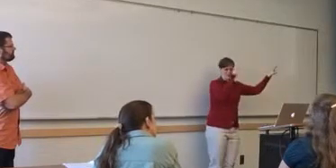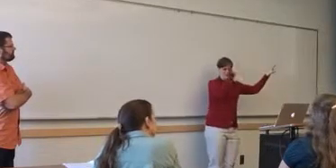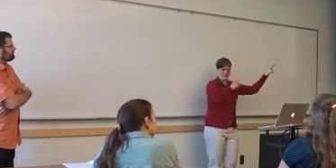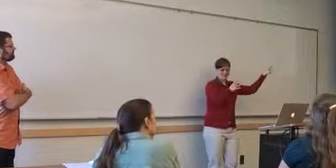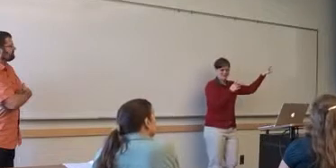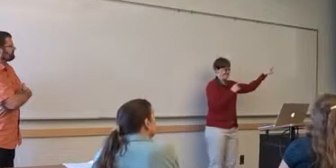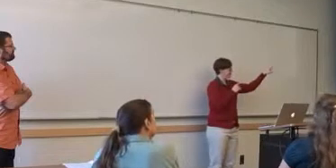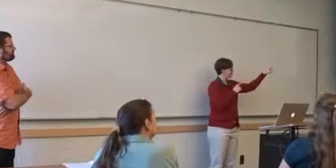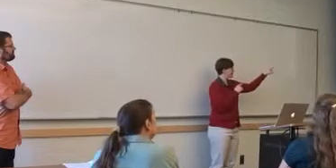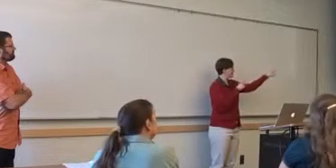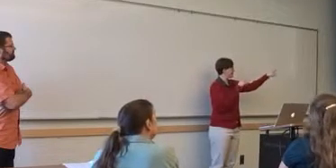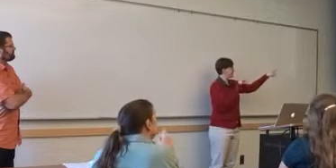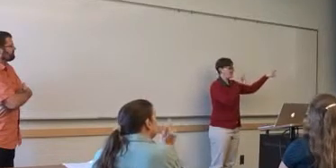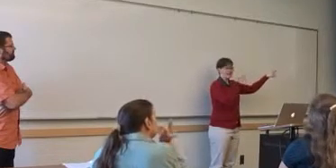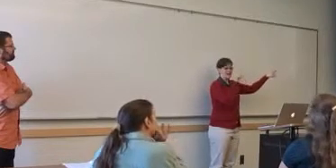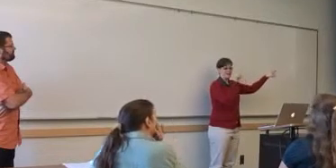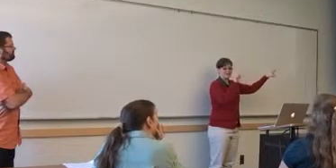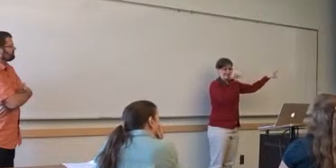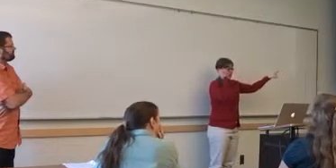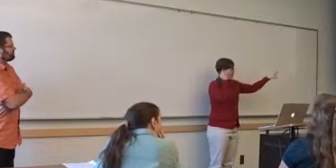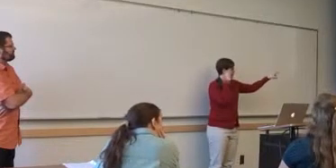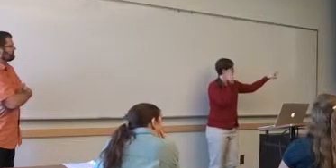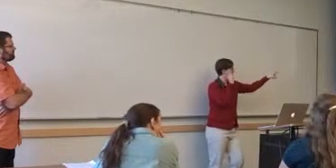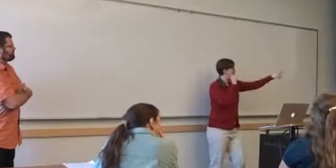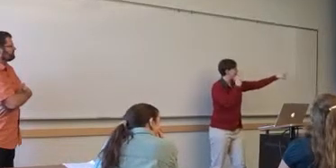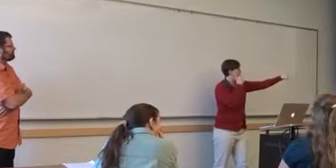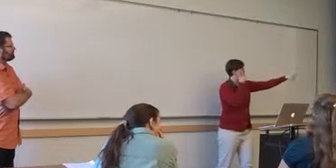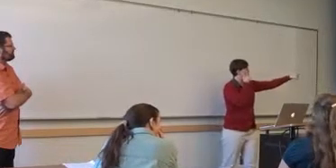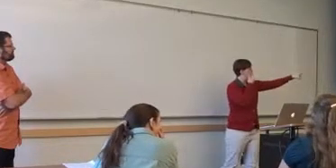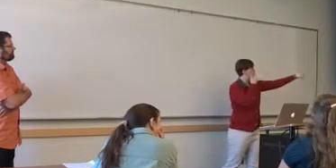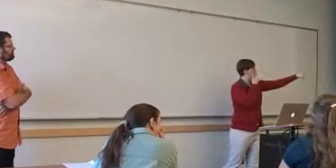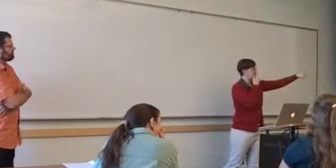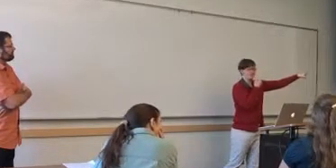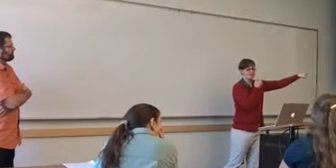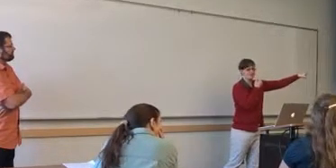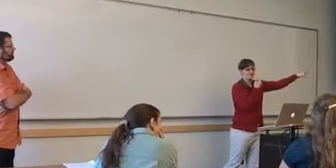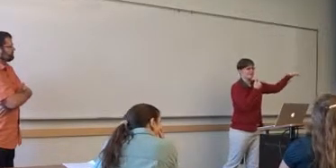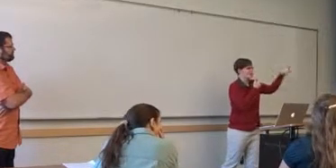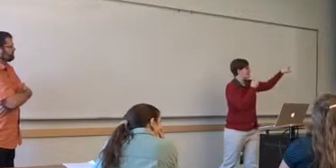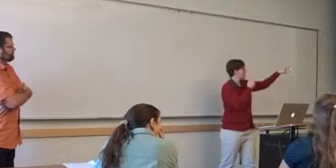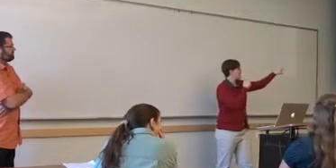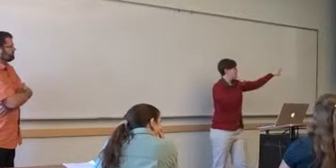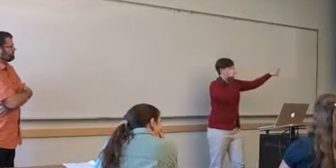Okay, so you see these two men up here. This Thomas Hopkins Gallaudet and Laurent Claire.